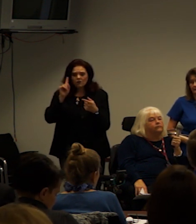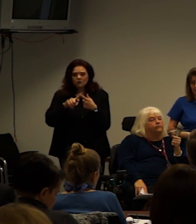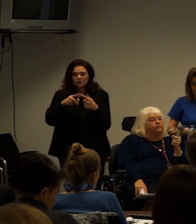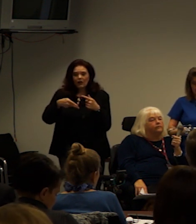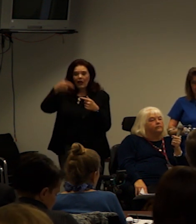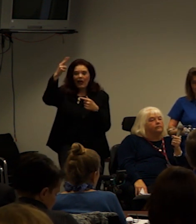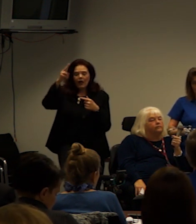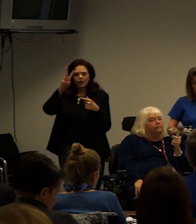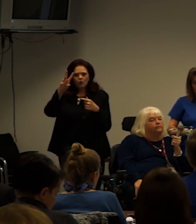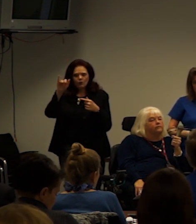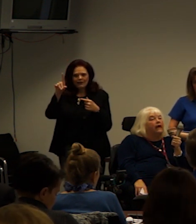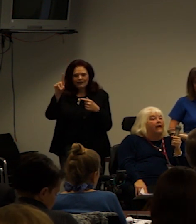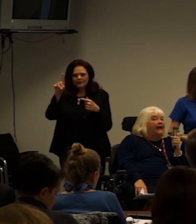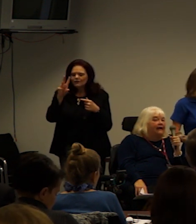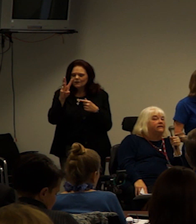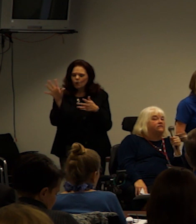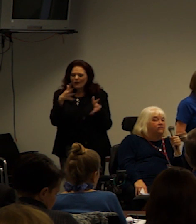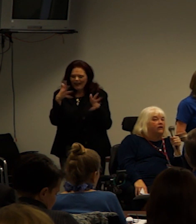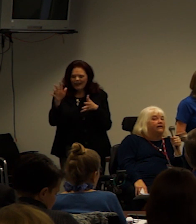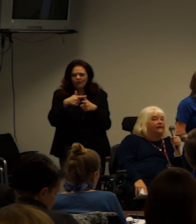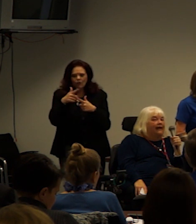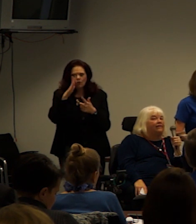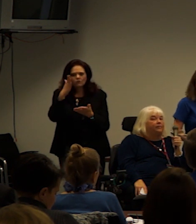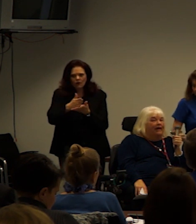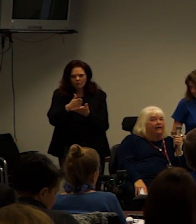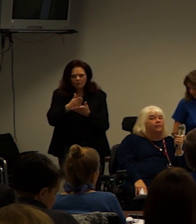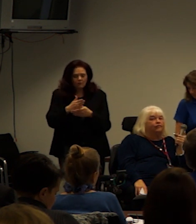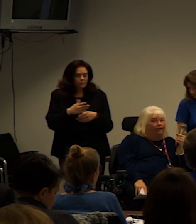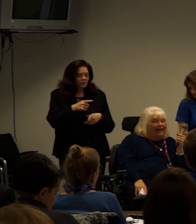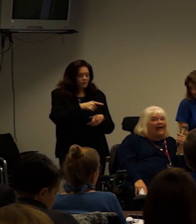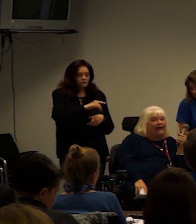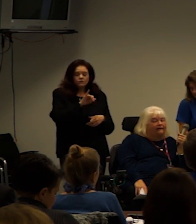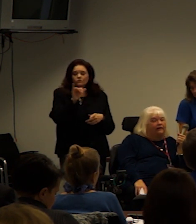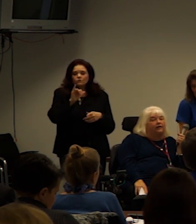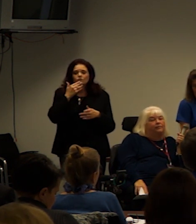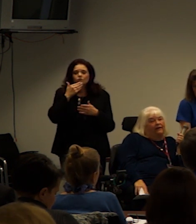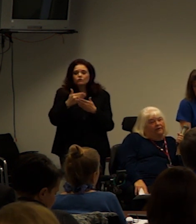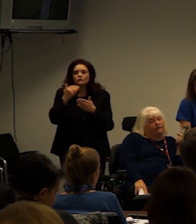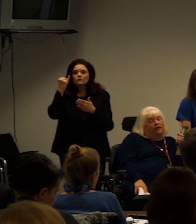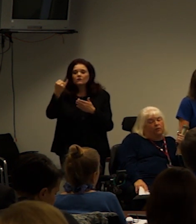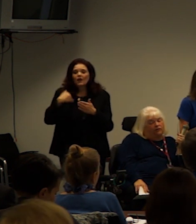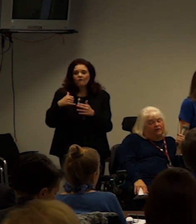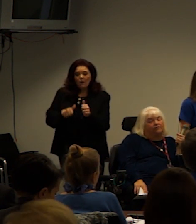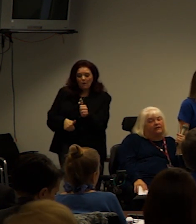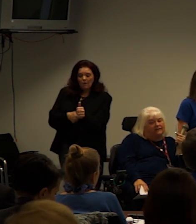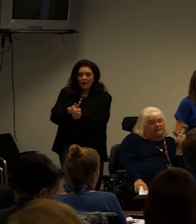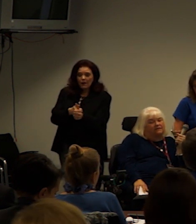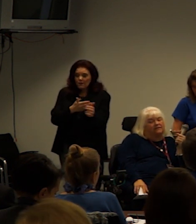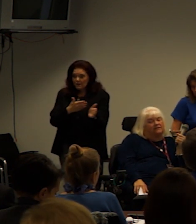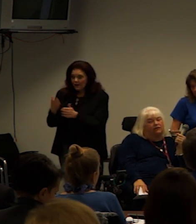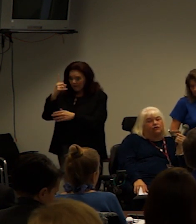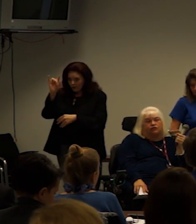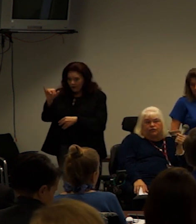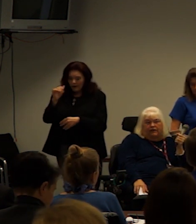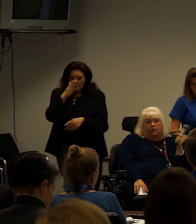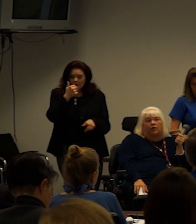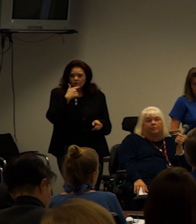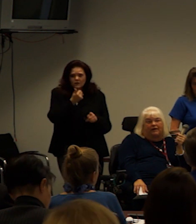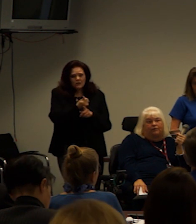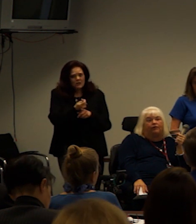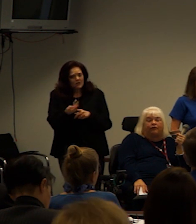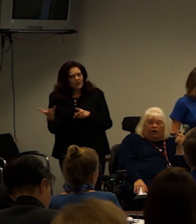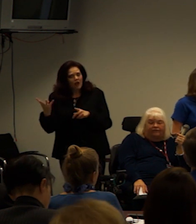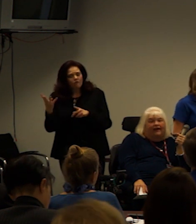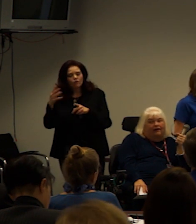rate, and then they're going to stop. Okay? And it's a good idea to have a backup for that. Right. Because there were several instances in Katrina